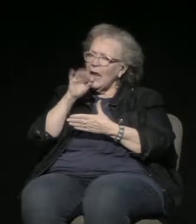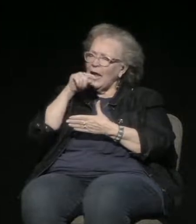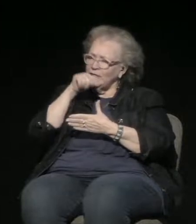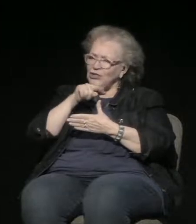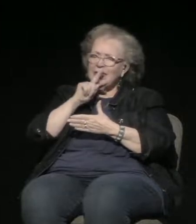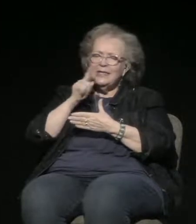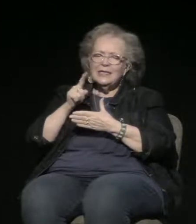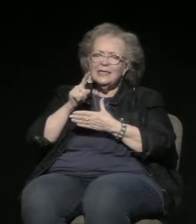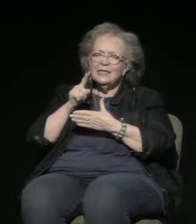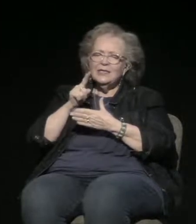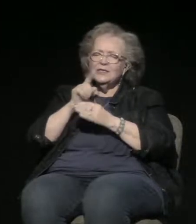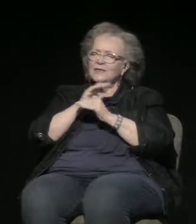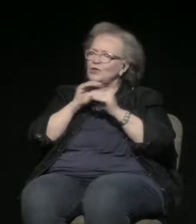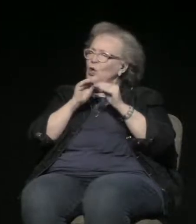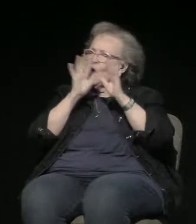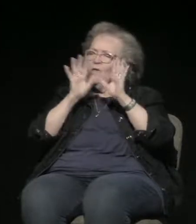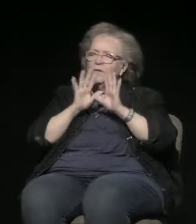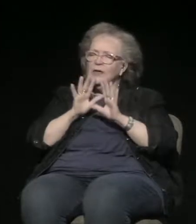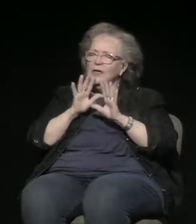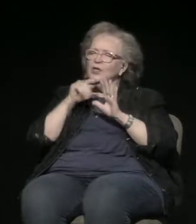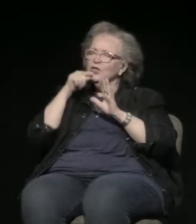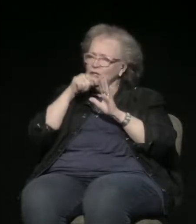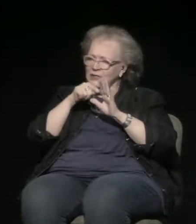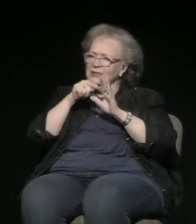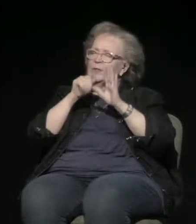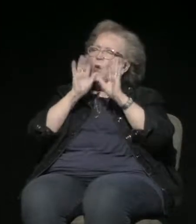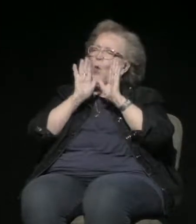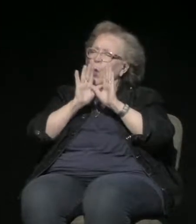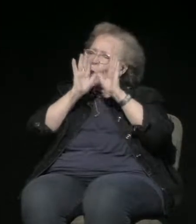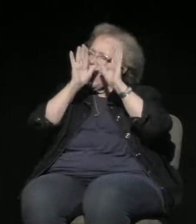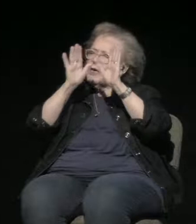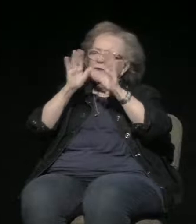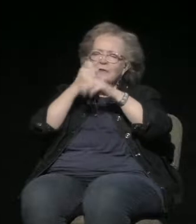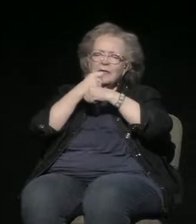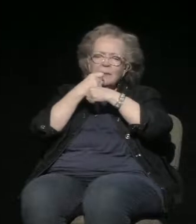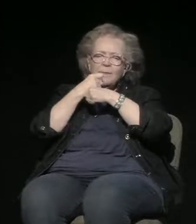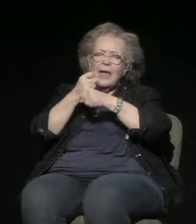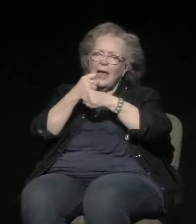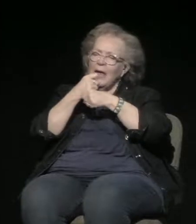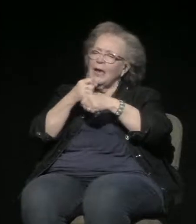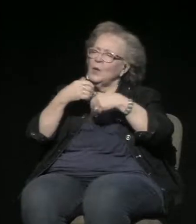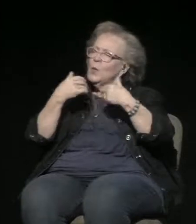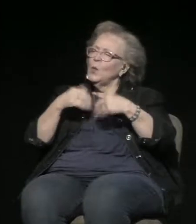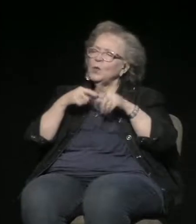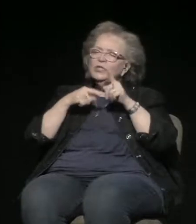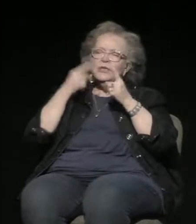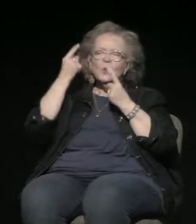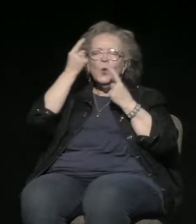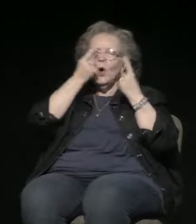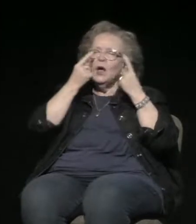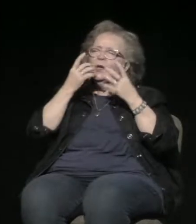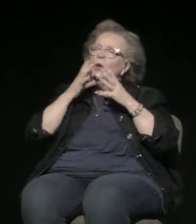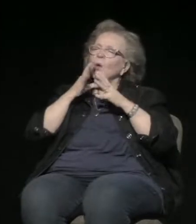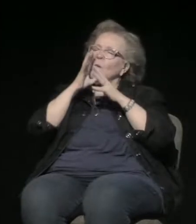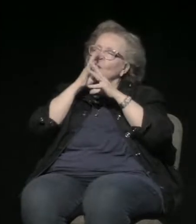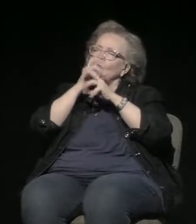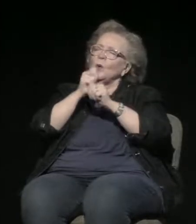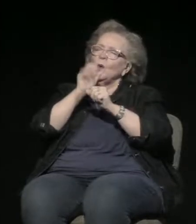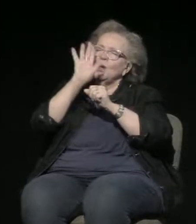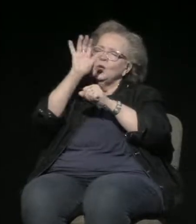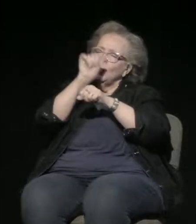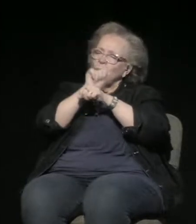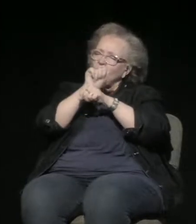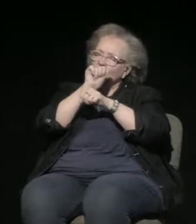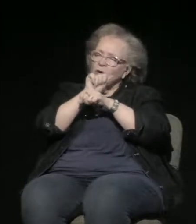is fearfully And wonderfully made Lord may she wonder At your works And know Feel well